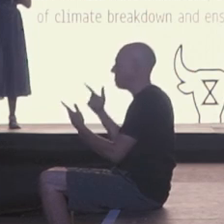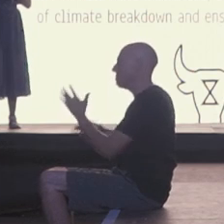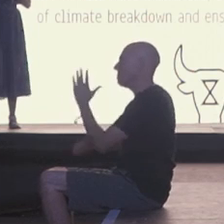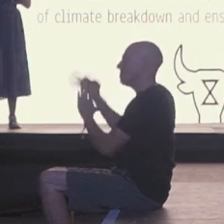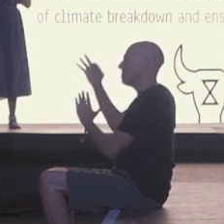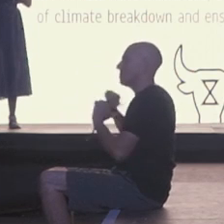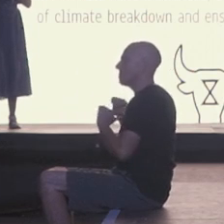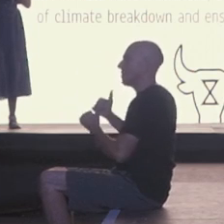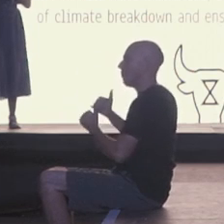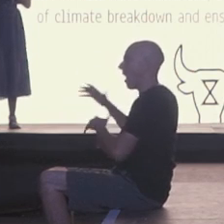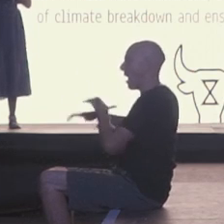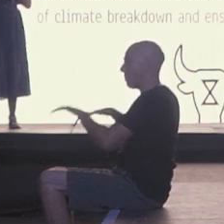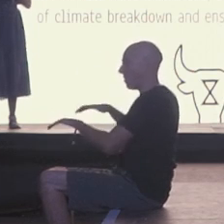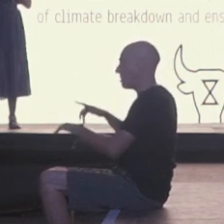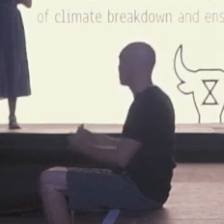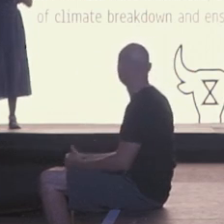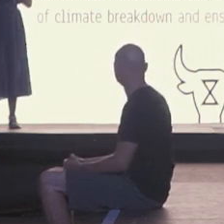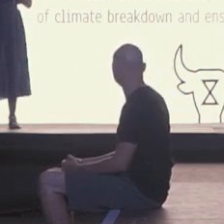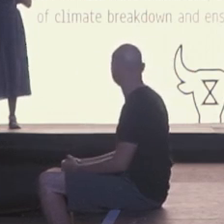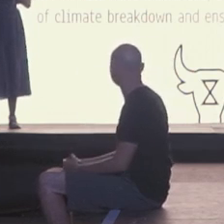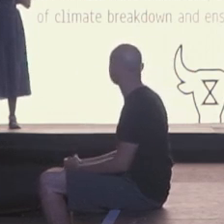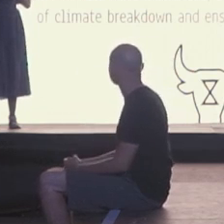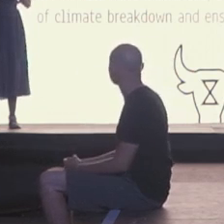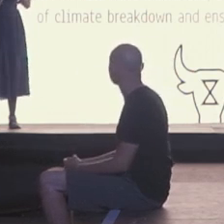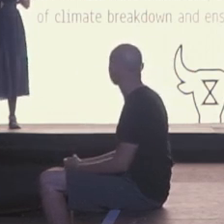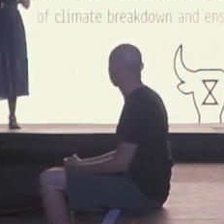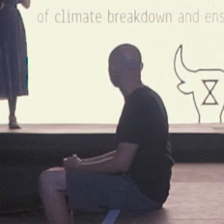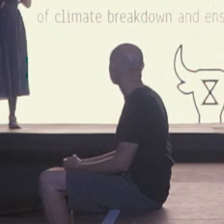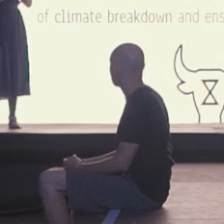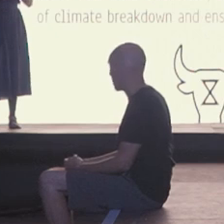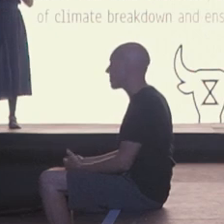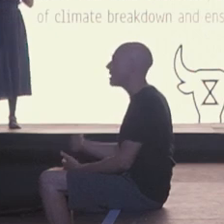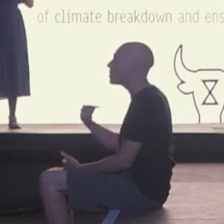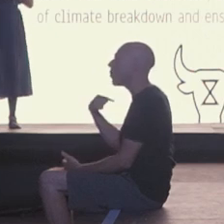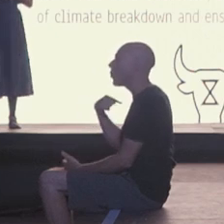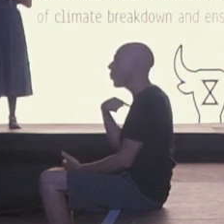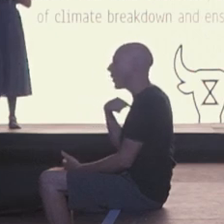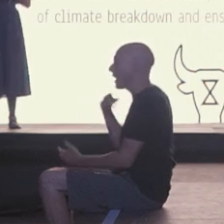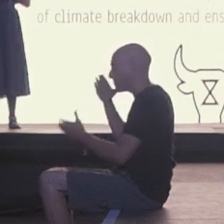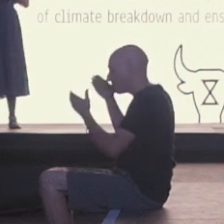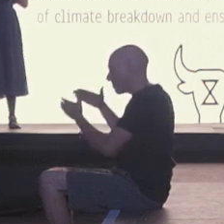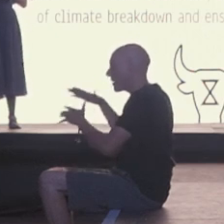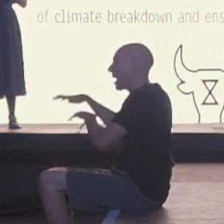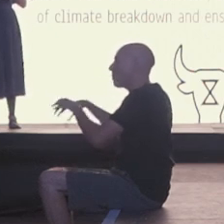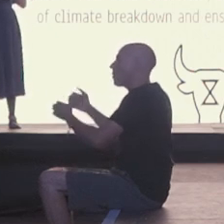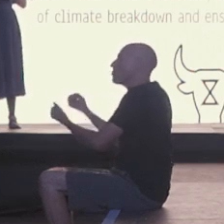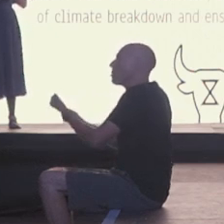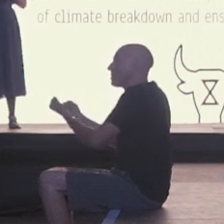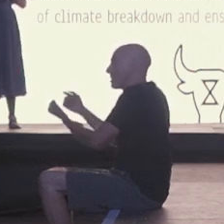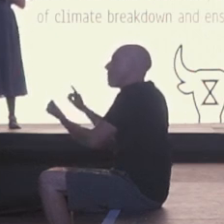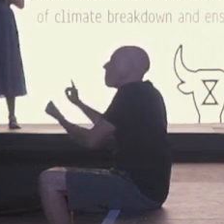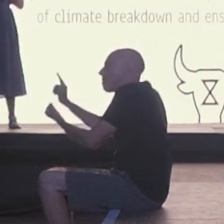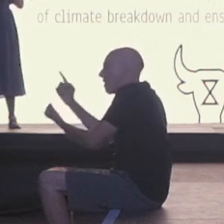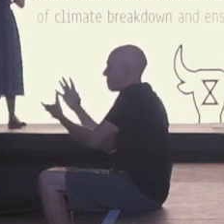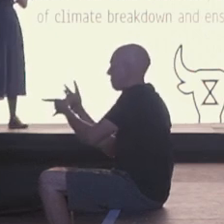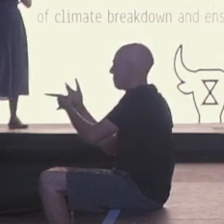an environmental and animal justice group. Our aim is to bring about climate and animal justice by addressing the mass